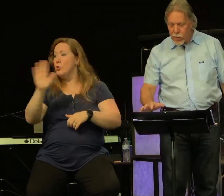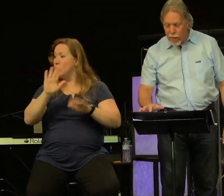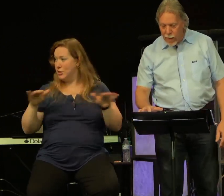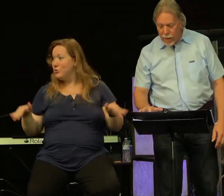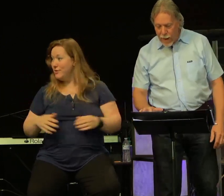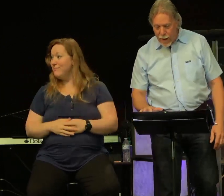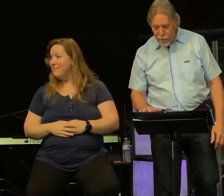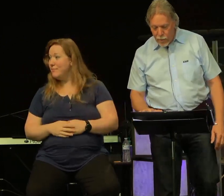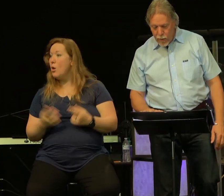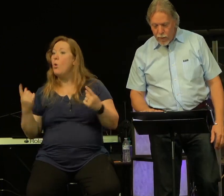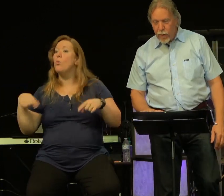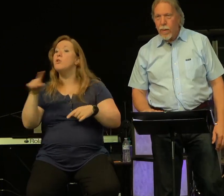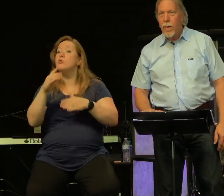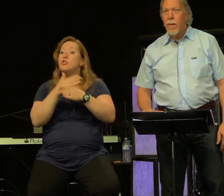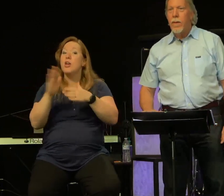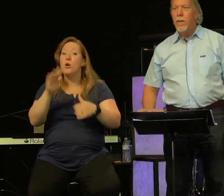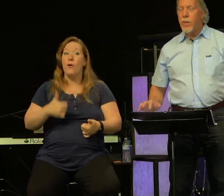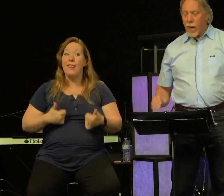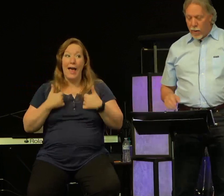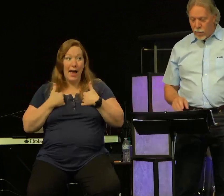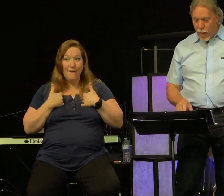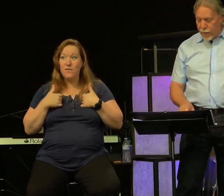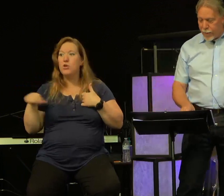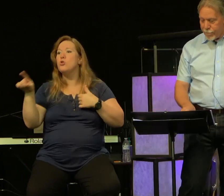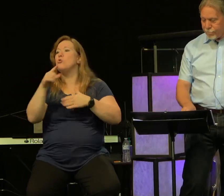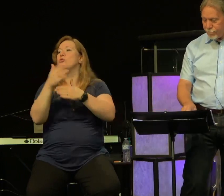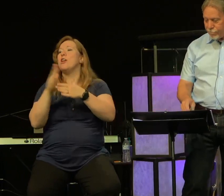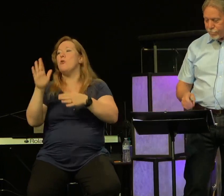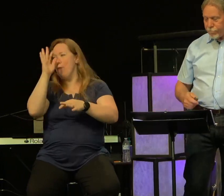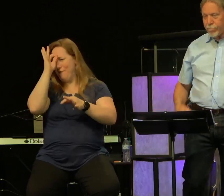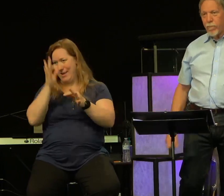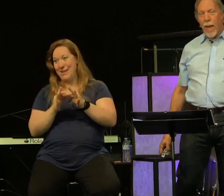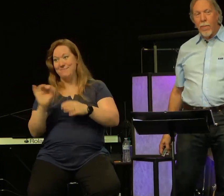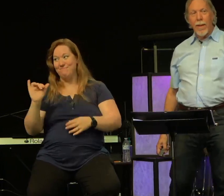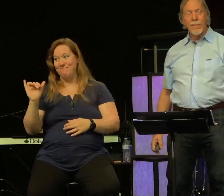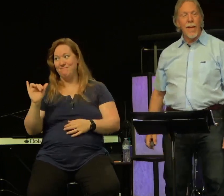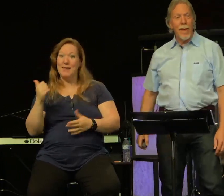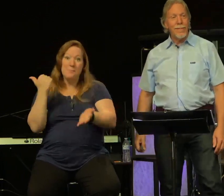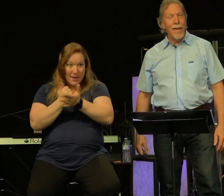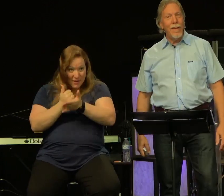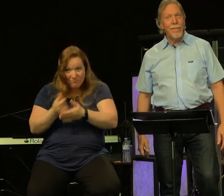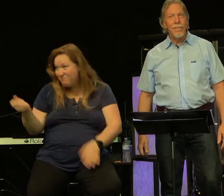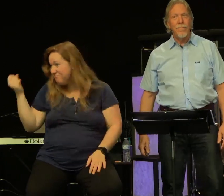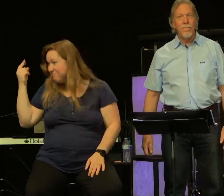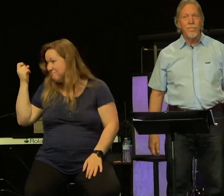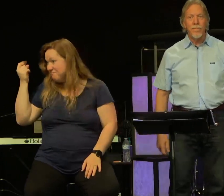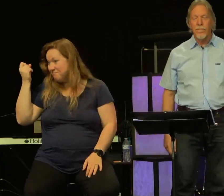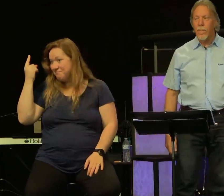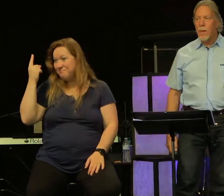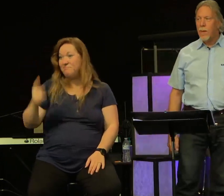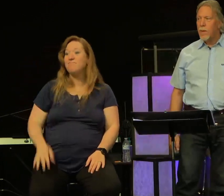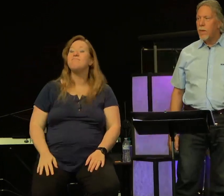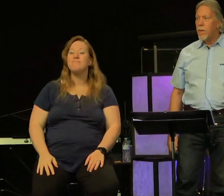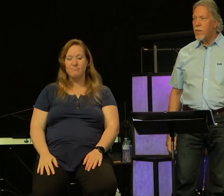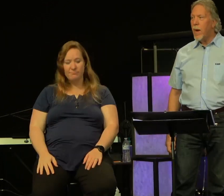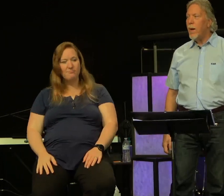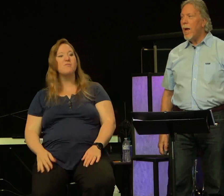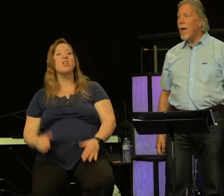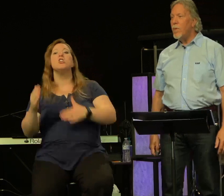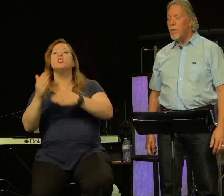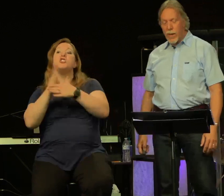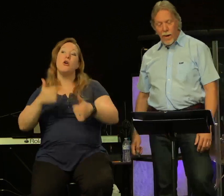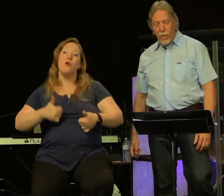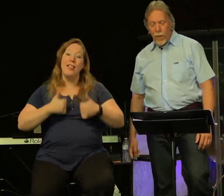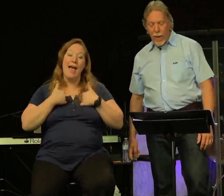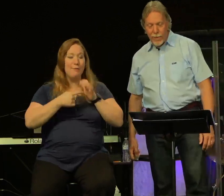And when you share your life, you share your faith. Amen? Does that make sense? You share your